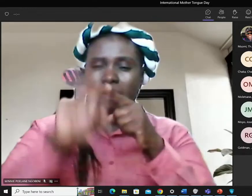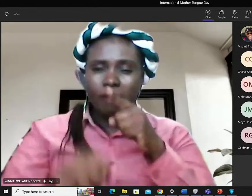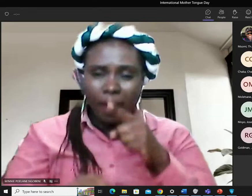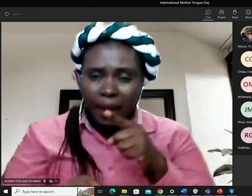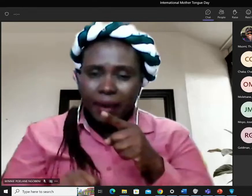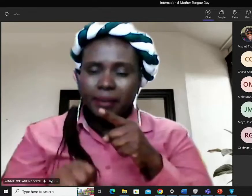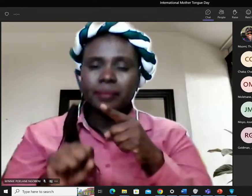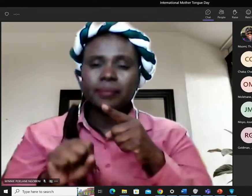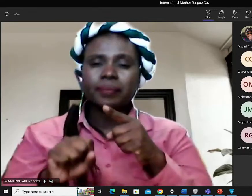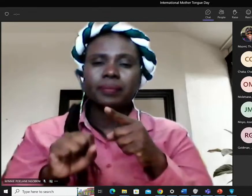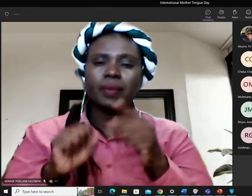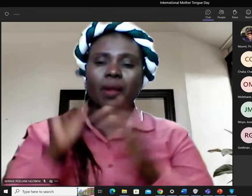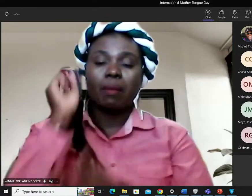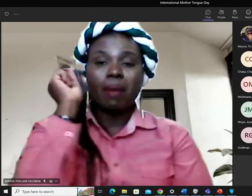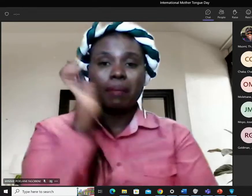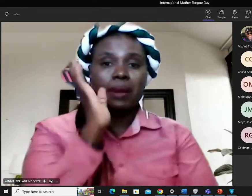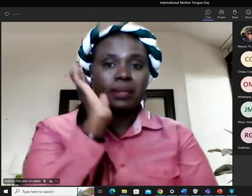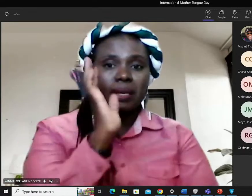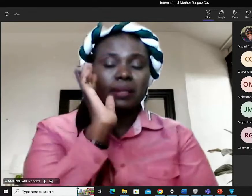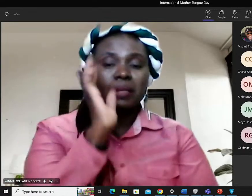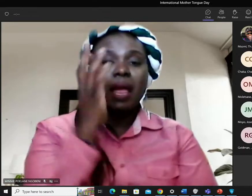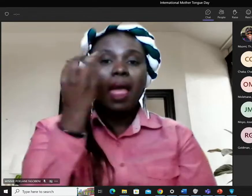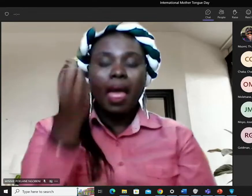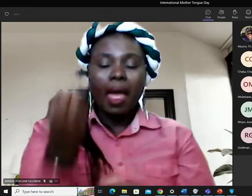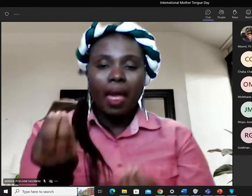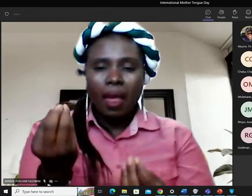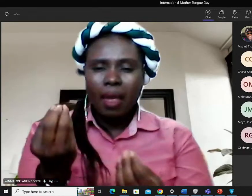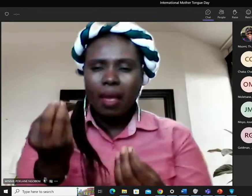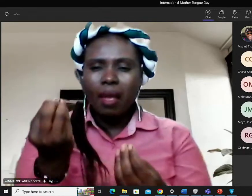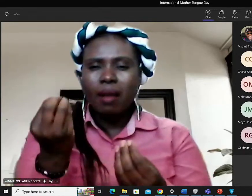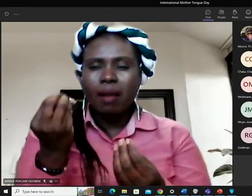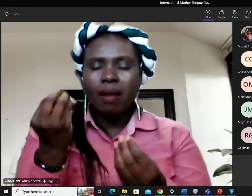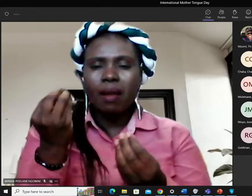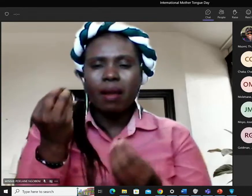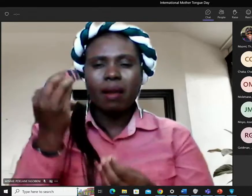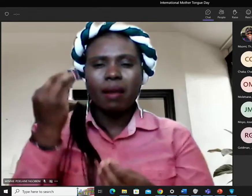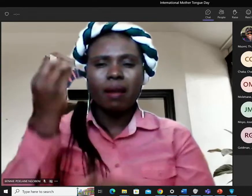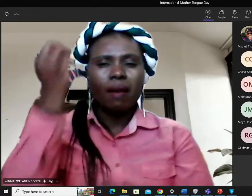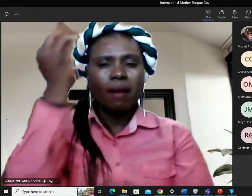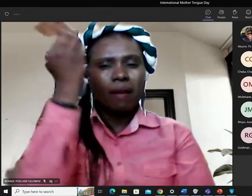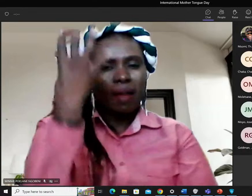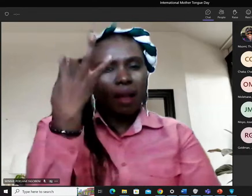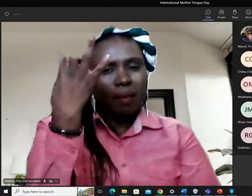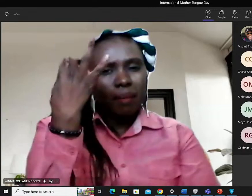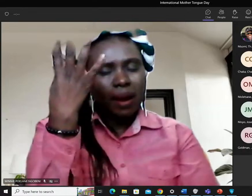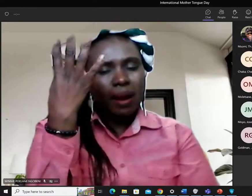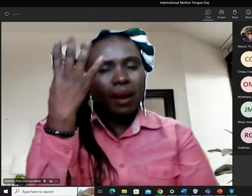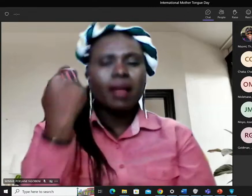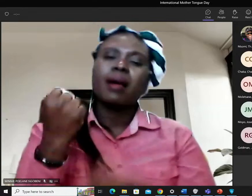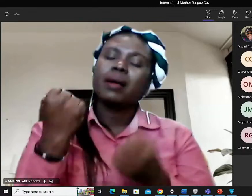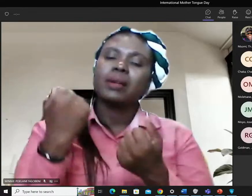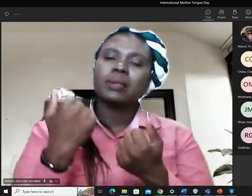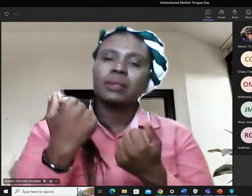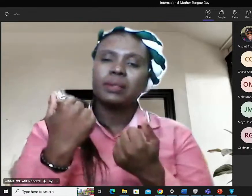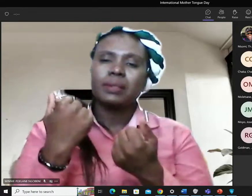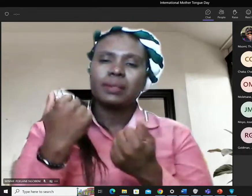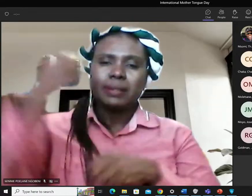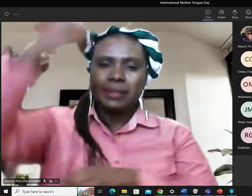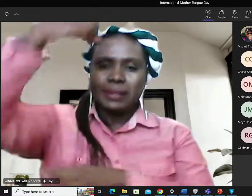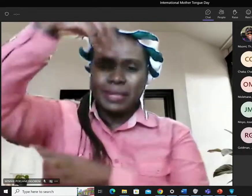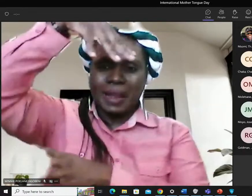umbrella, but it is in such a way that it's an upside down umbrella, and we have actually put in a